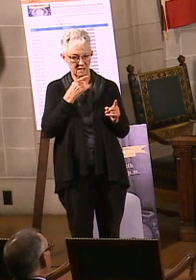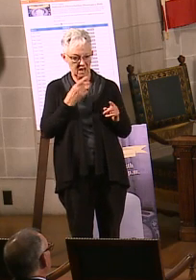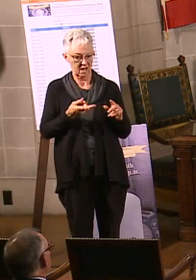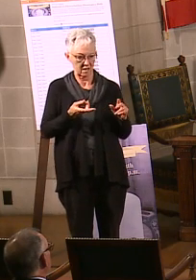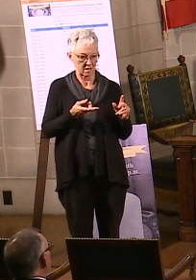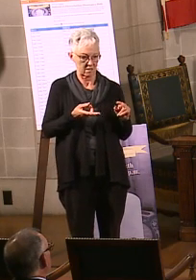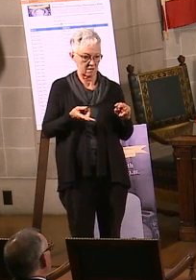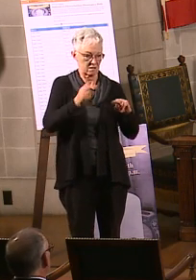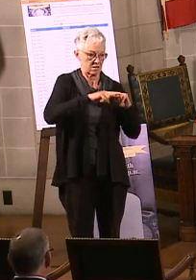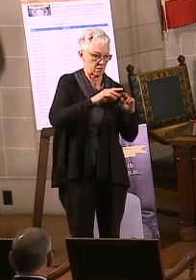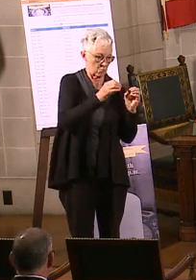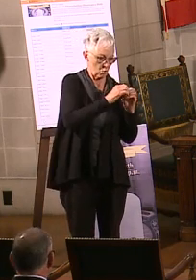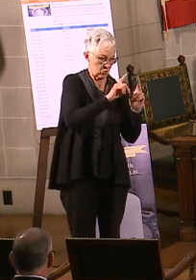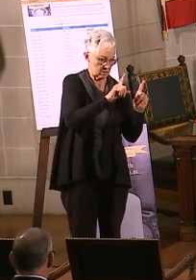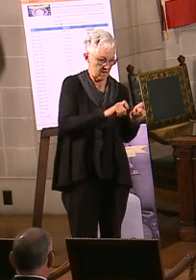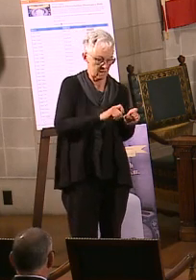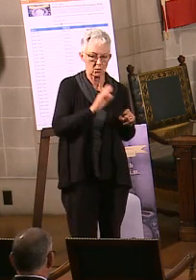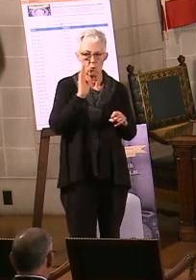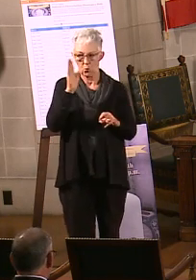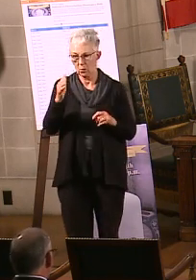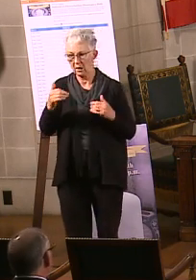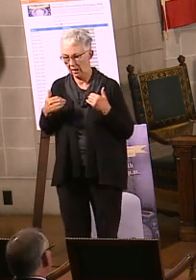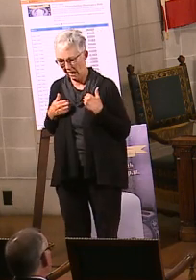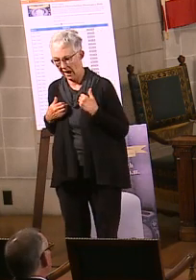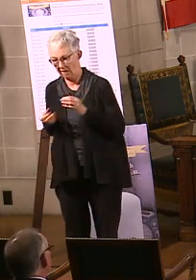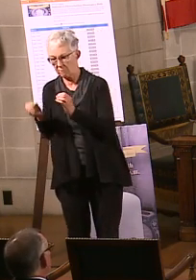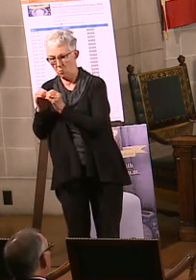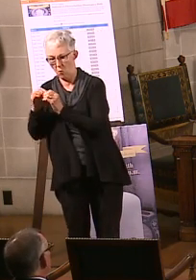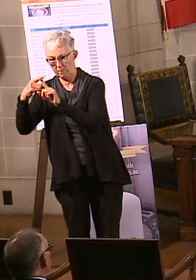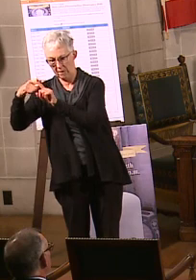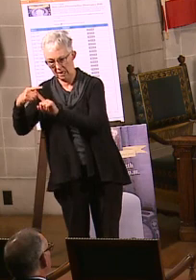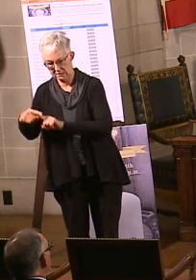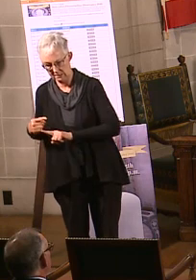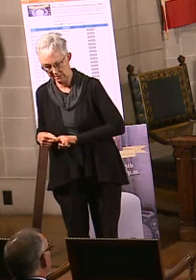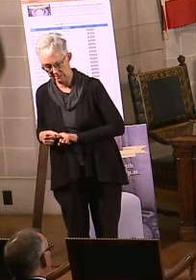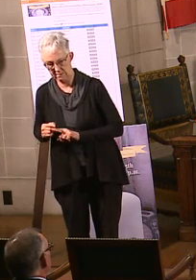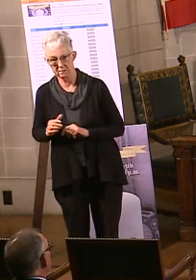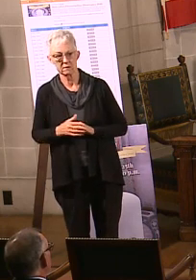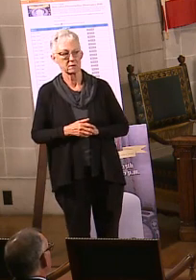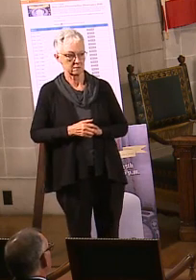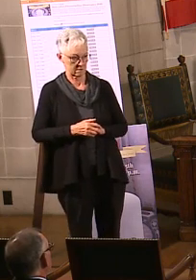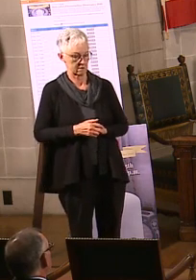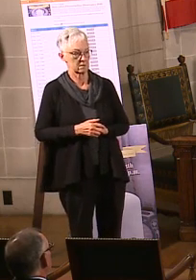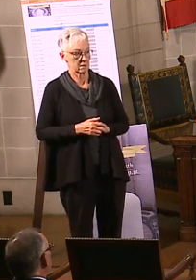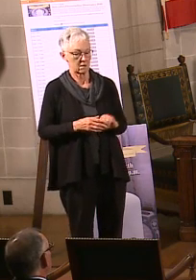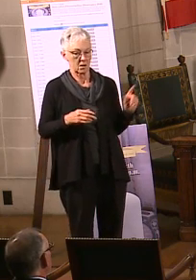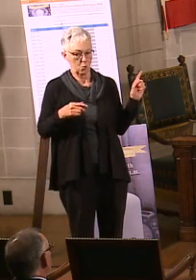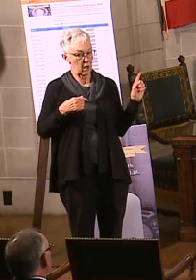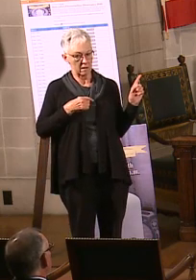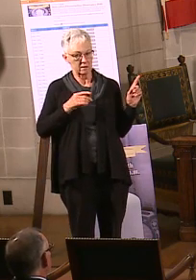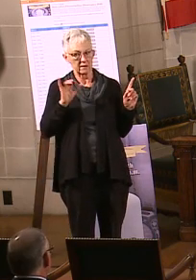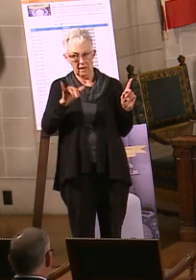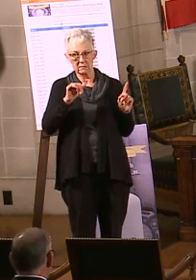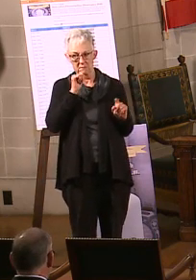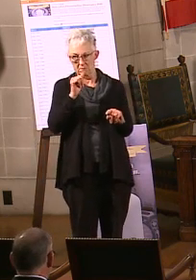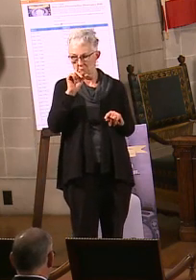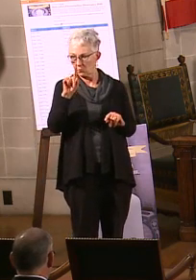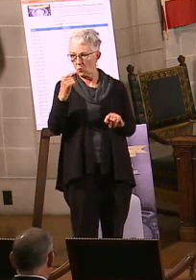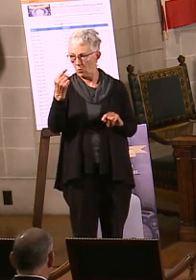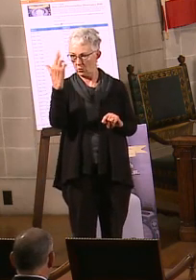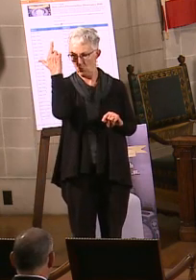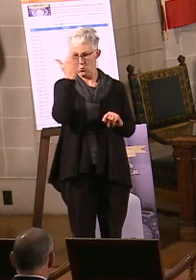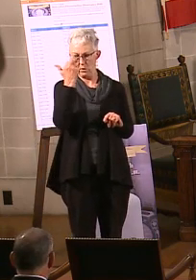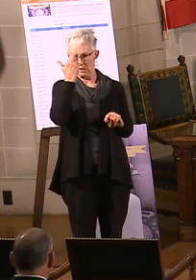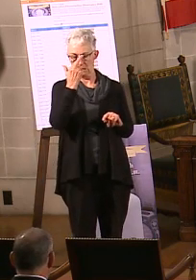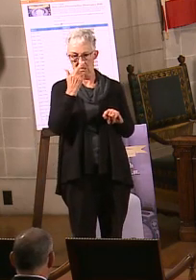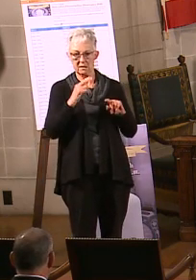cases we've seen are merely a function of increased testing? No, I'm not saying it's merely a function, but I am trying to draw out that there is a correlation that the